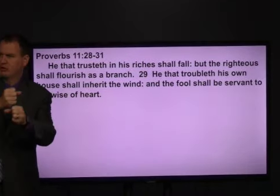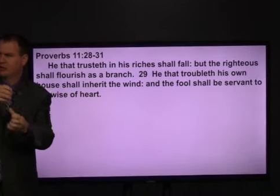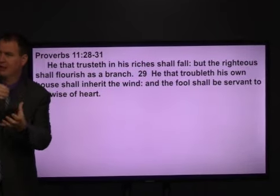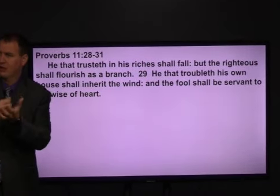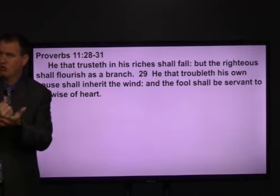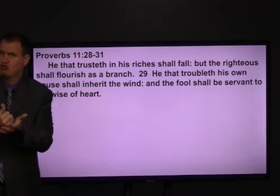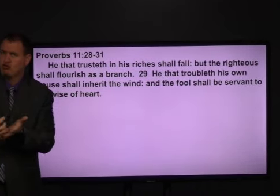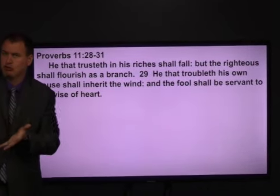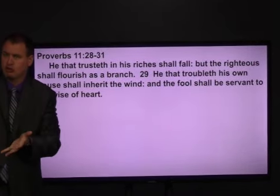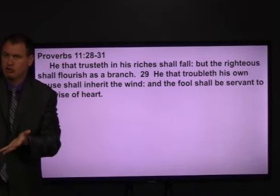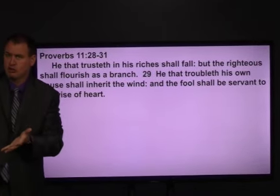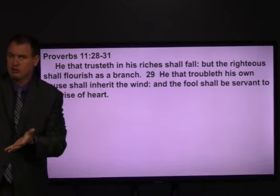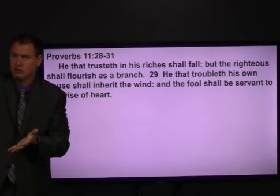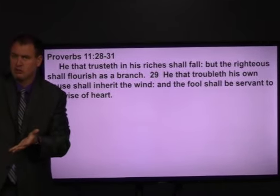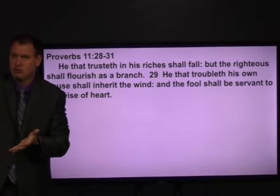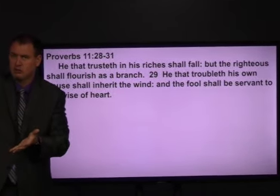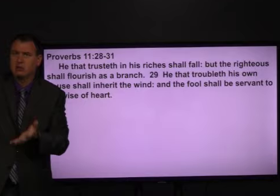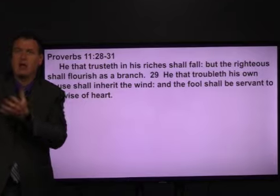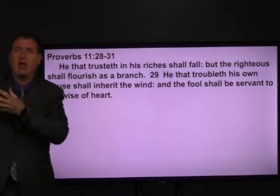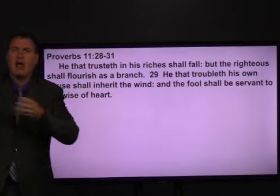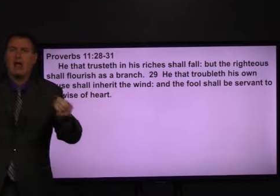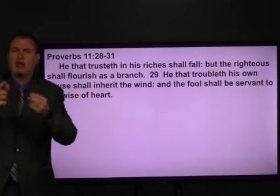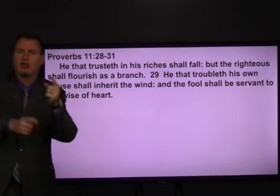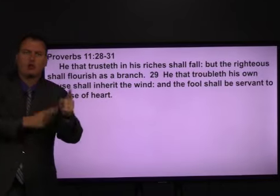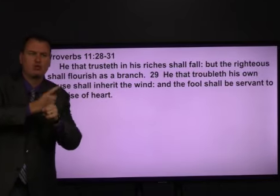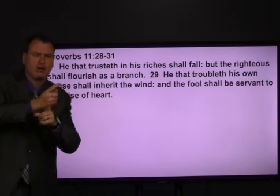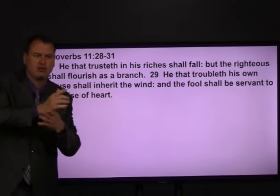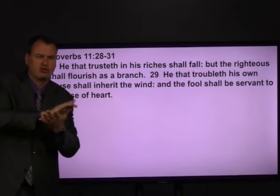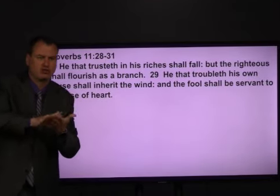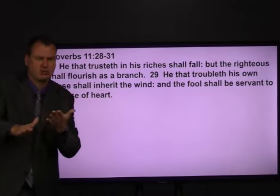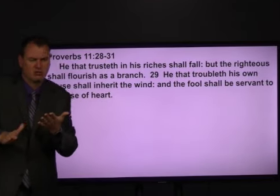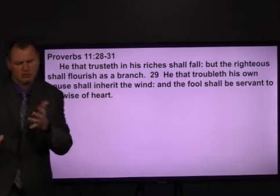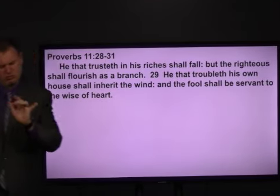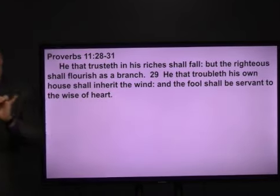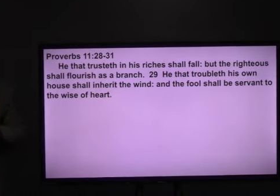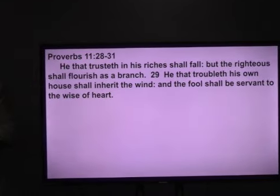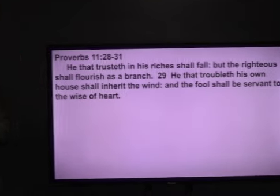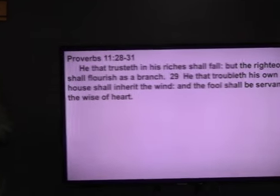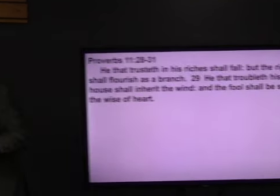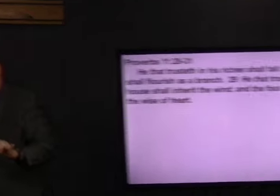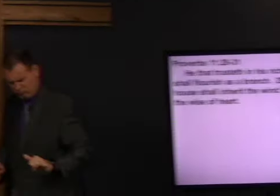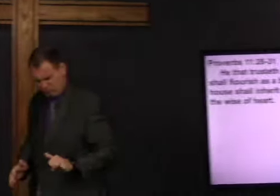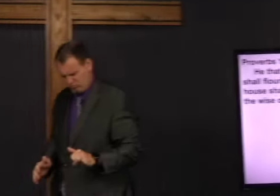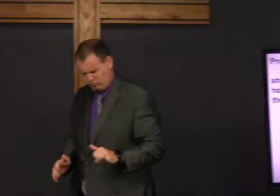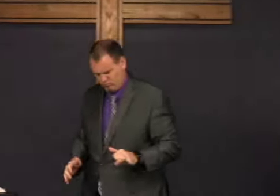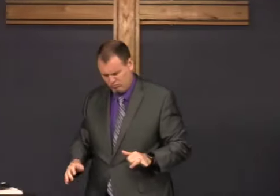trusteth in his riches and the righteous. Now,